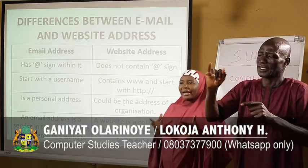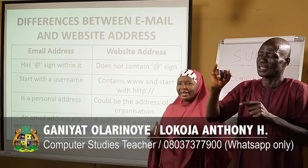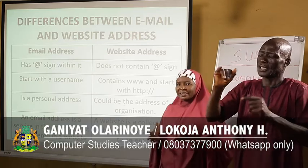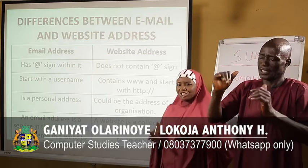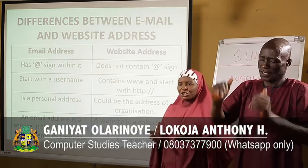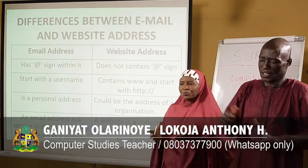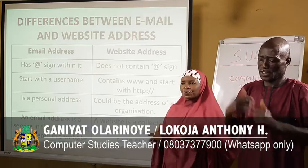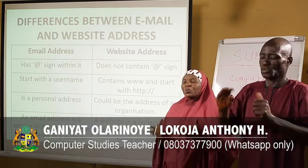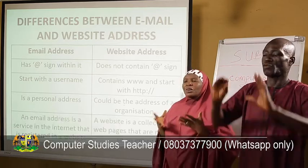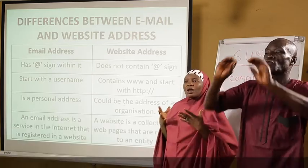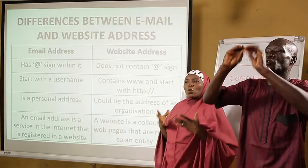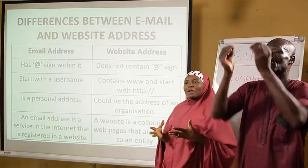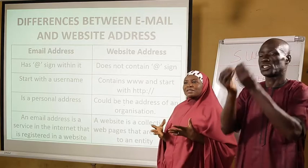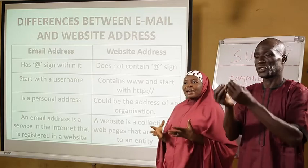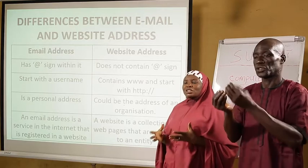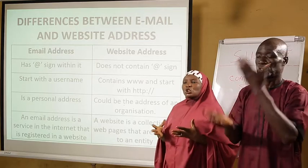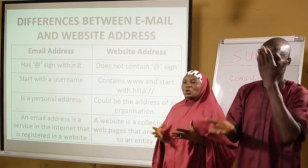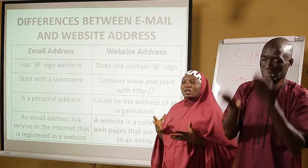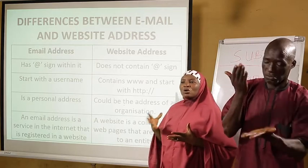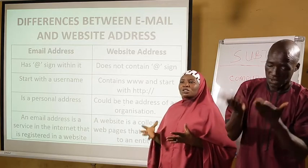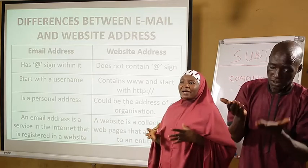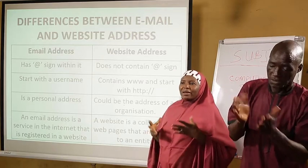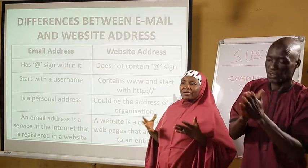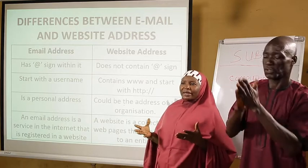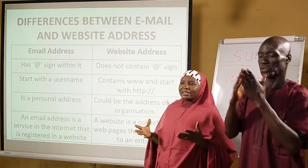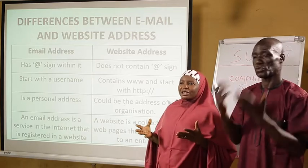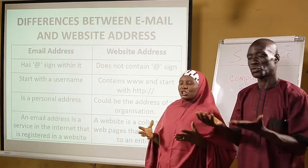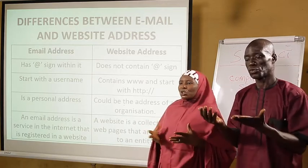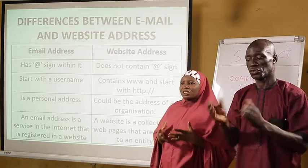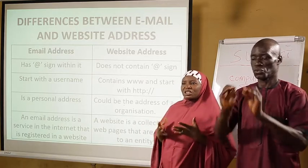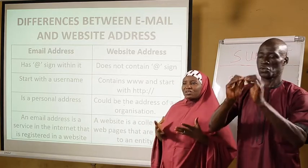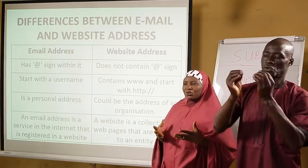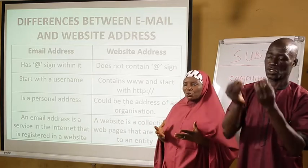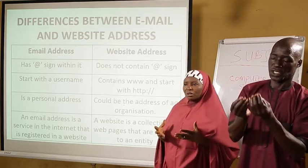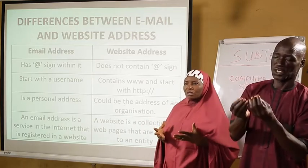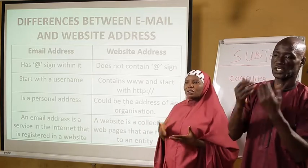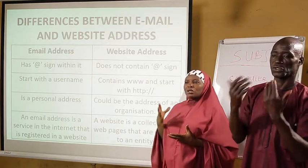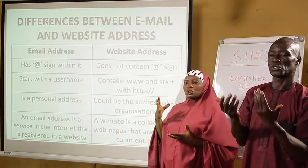an organization. Websites usually owned by organization, not